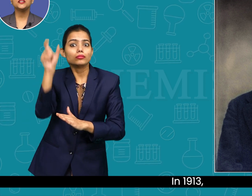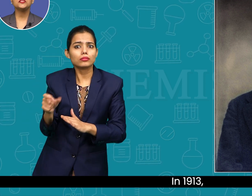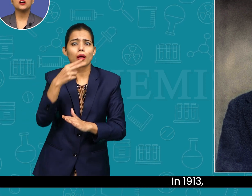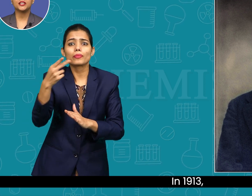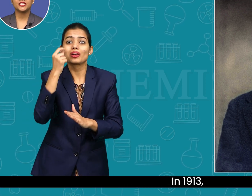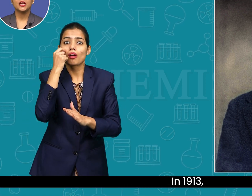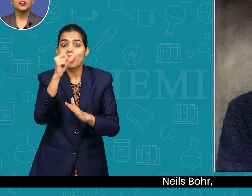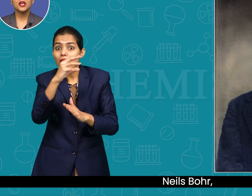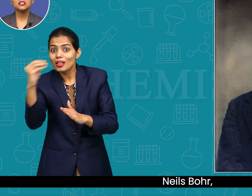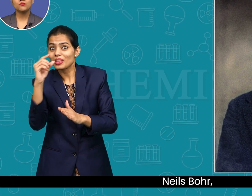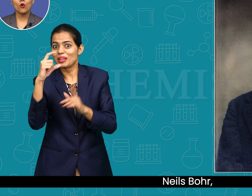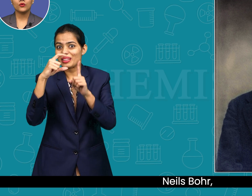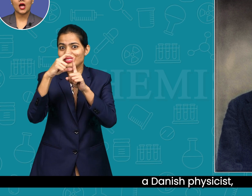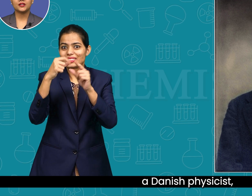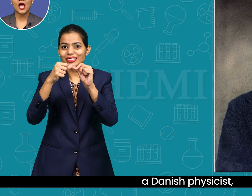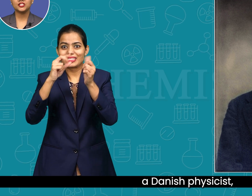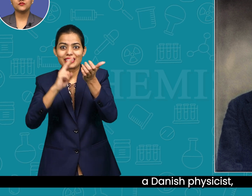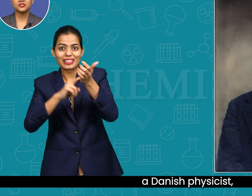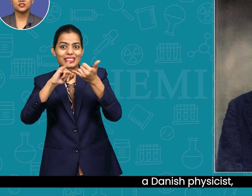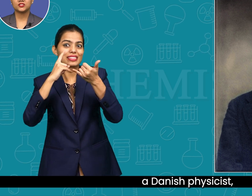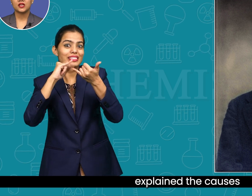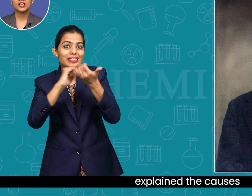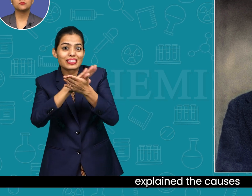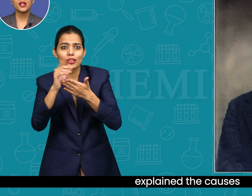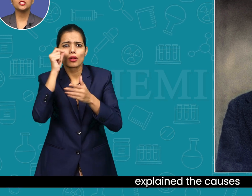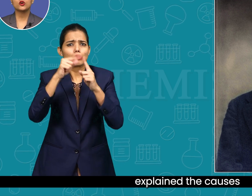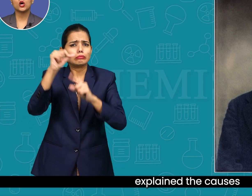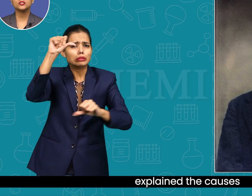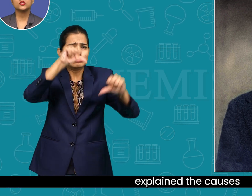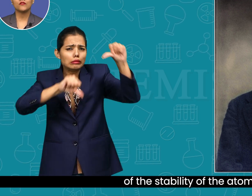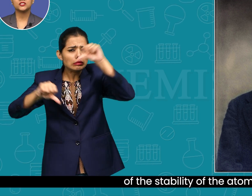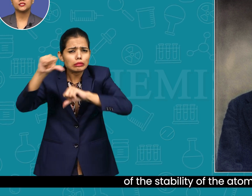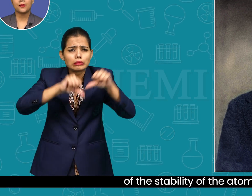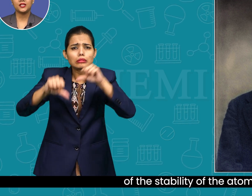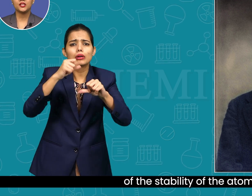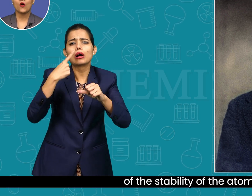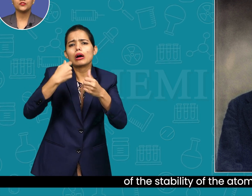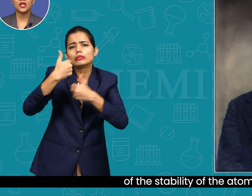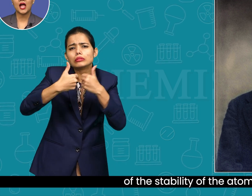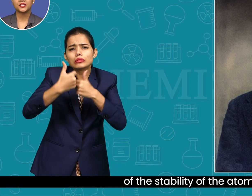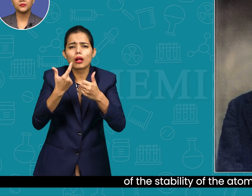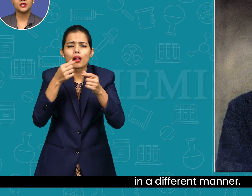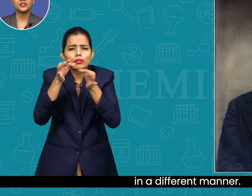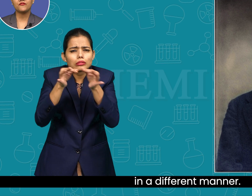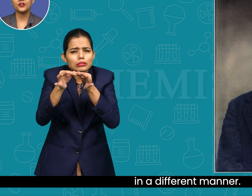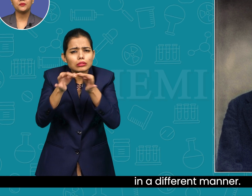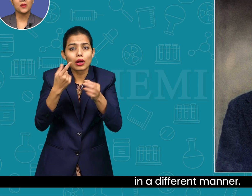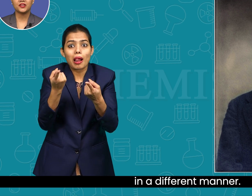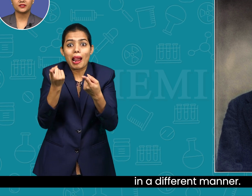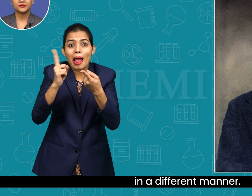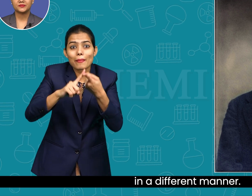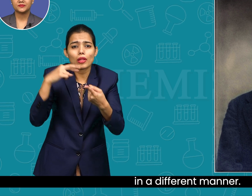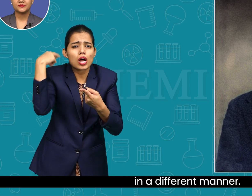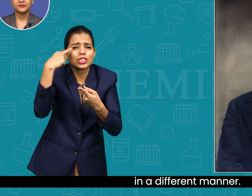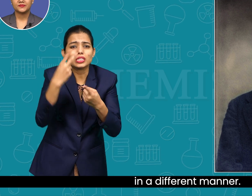In 1913, Niels Bohr, a Danish physicist, explained the causes of the stability of the atom in a different